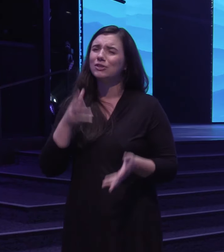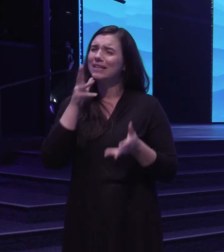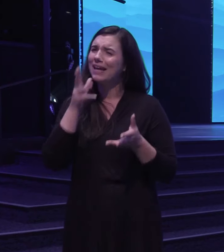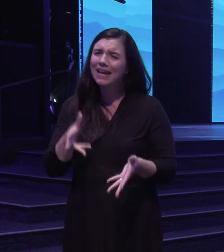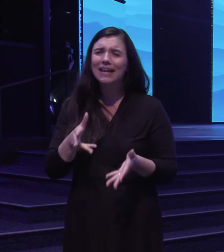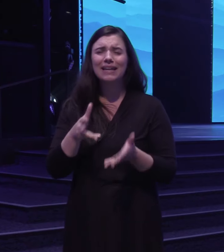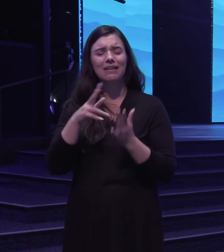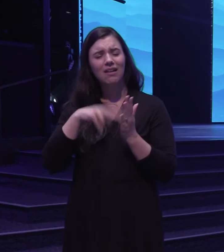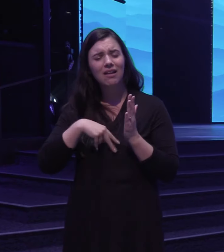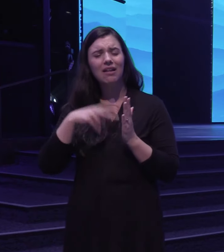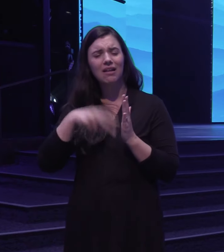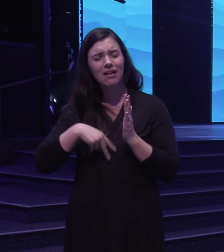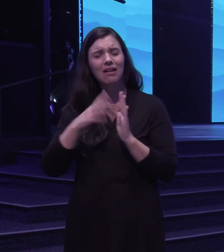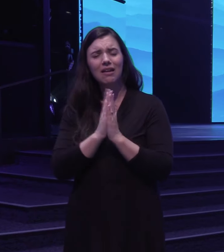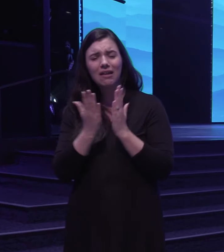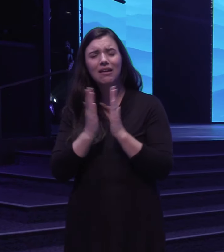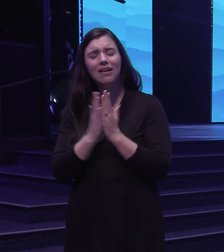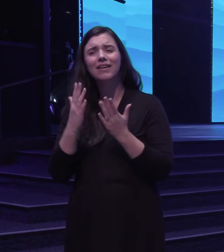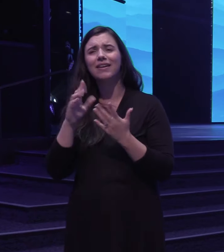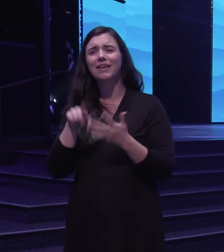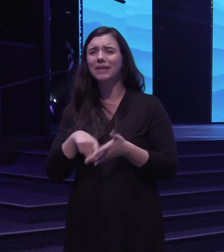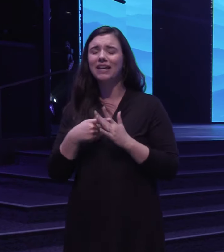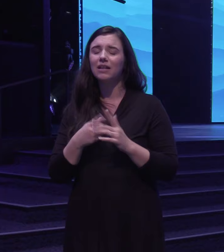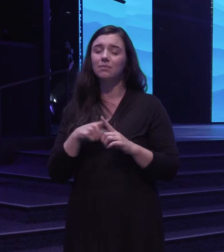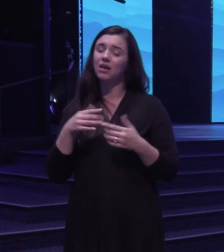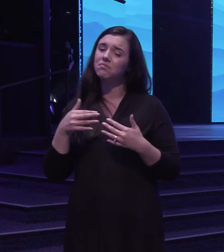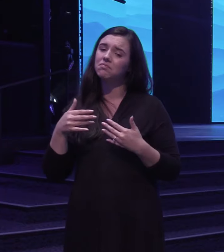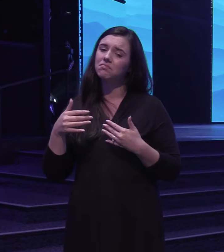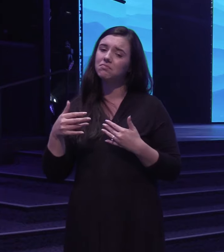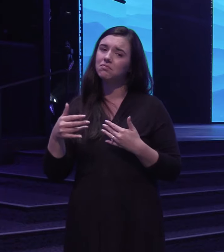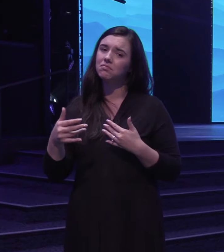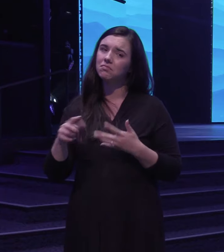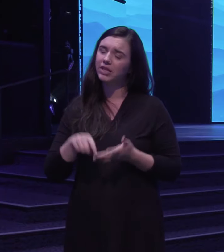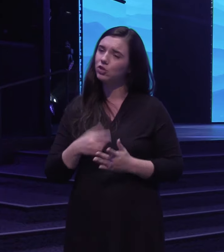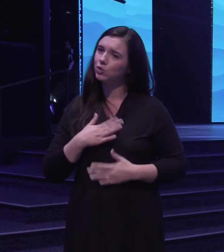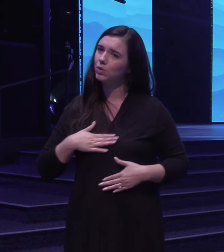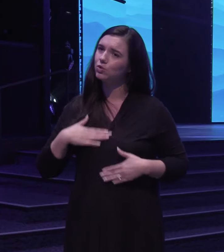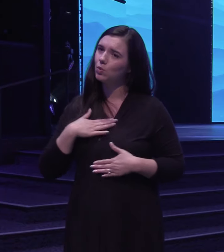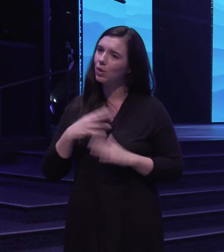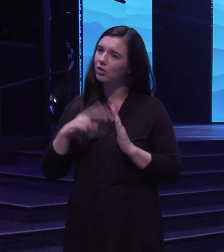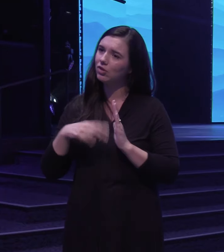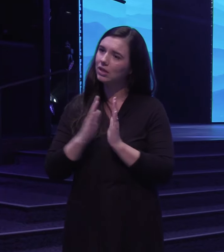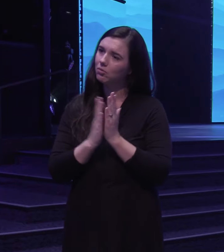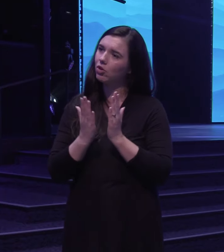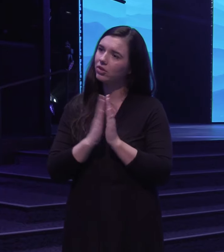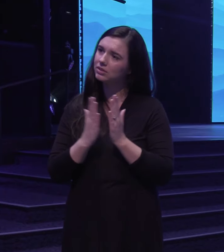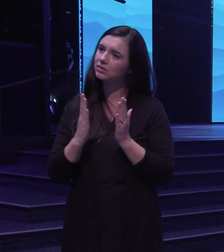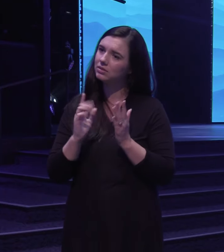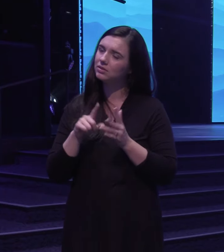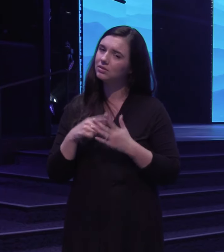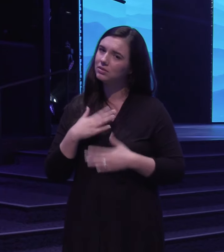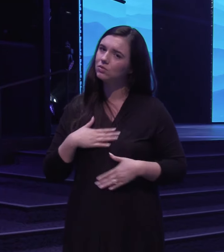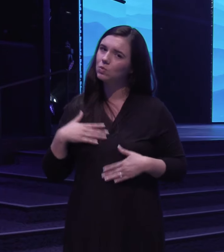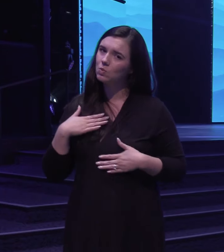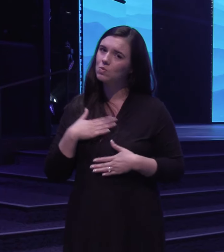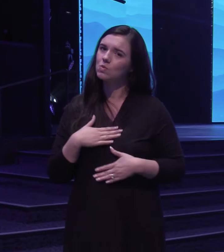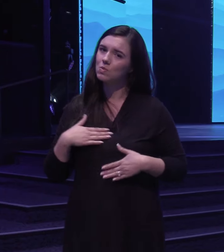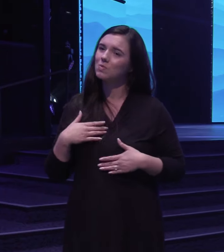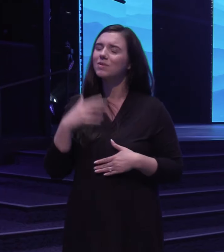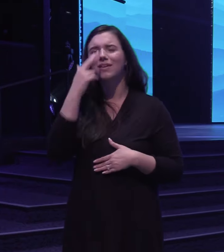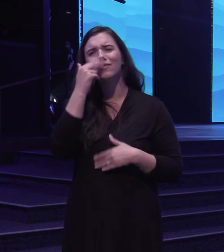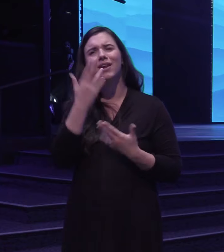it at first. But after a while, I actually began to enjoy reading those books. And